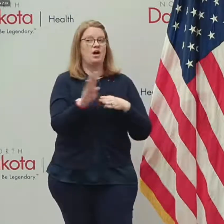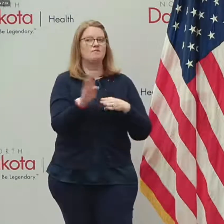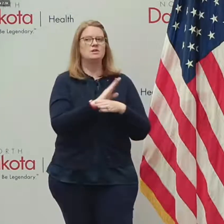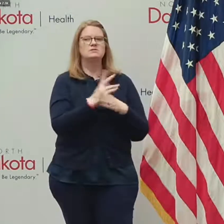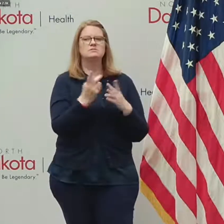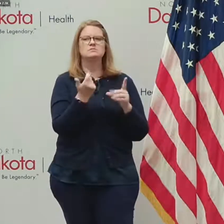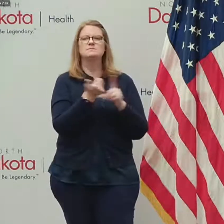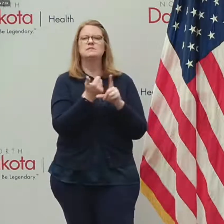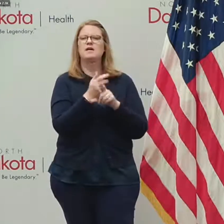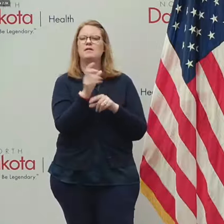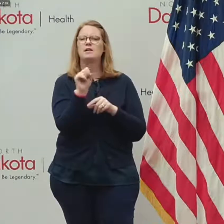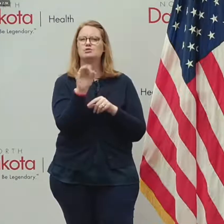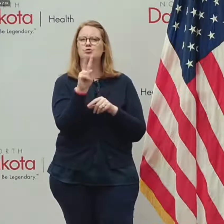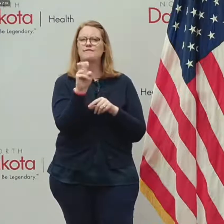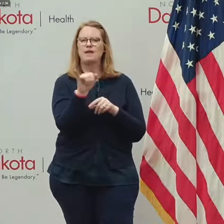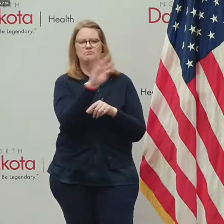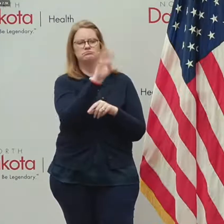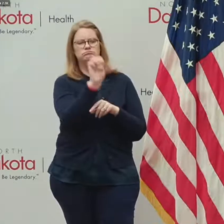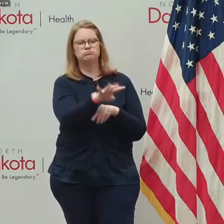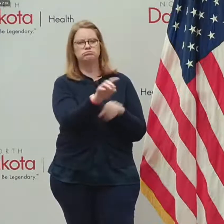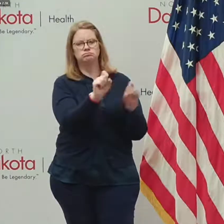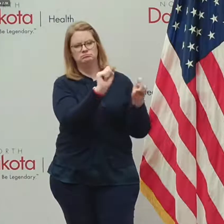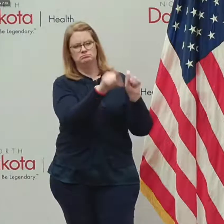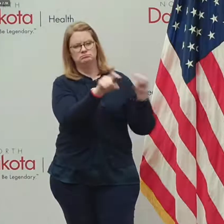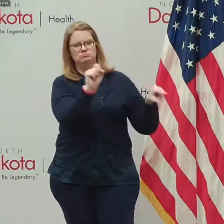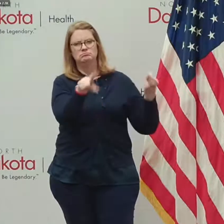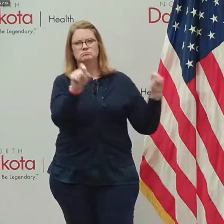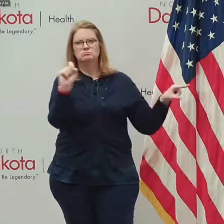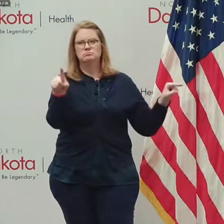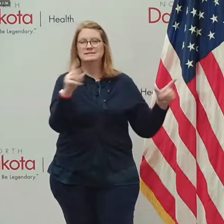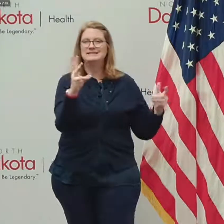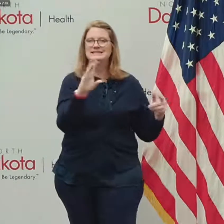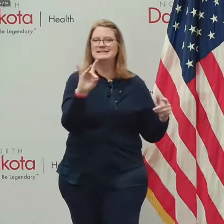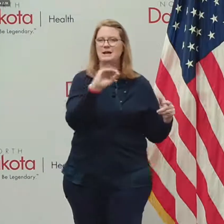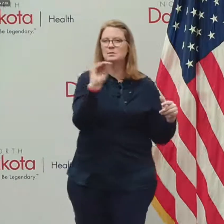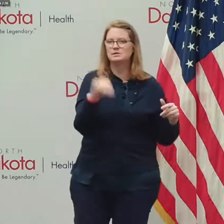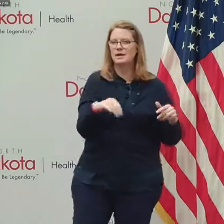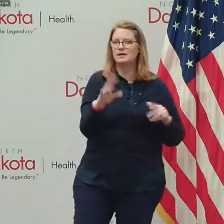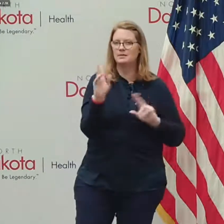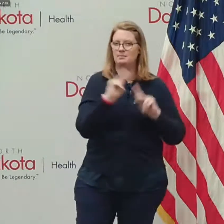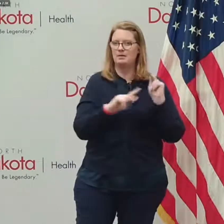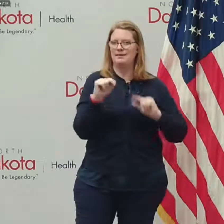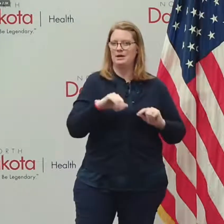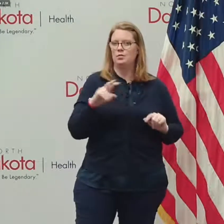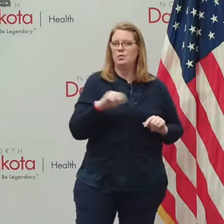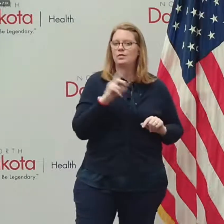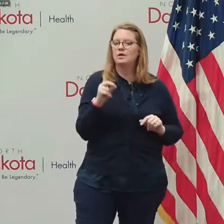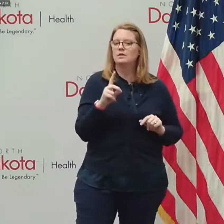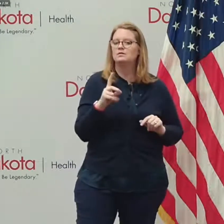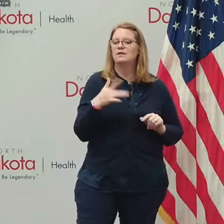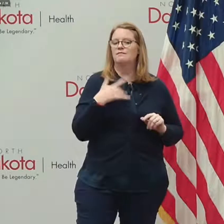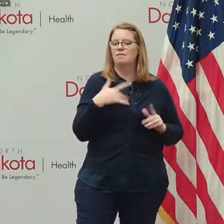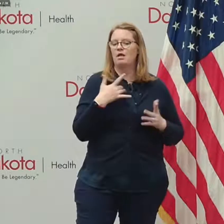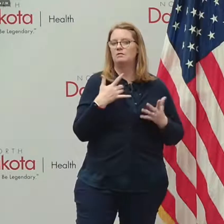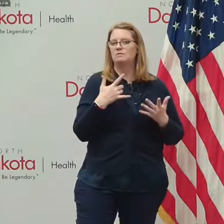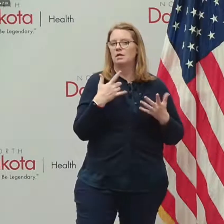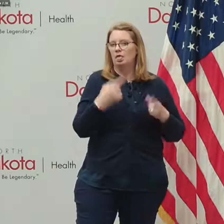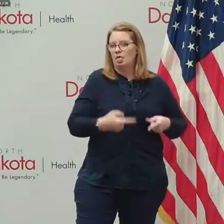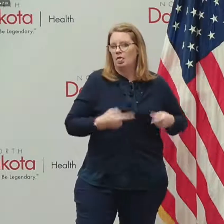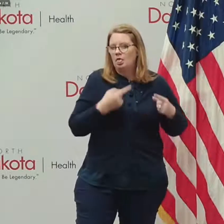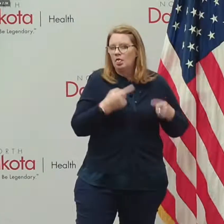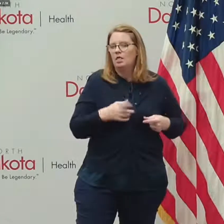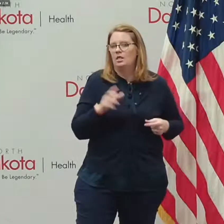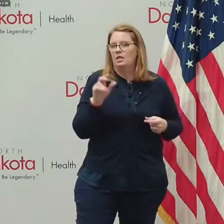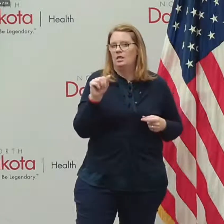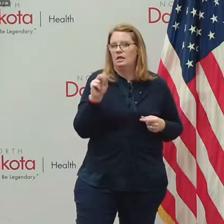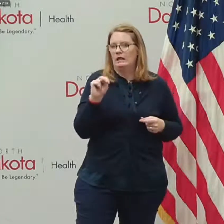survey, and they learned that 68% of North Dakotans have experienced an increase in mental health struggles, including anxiety